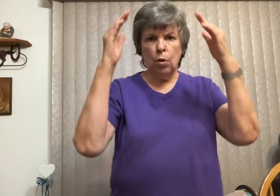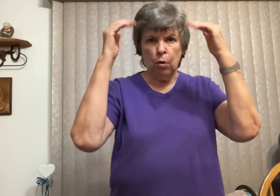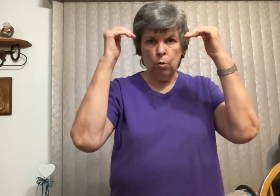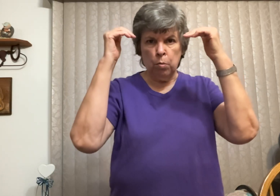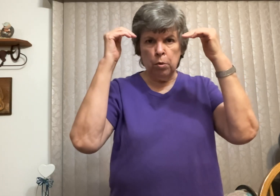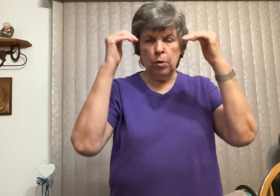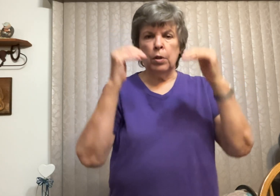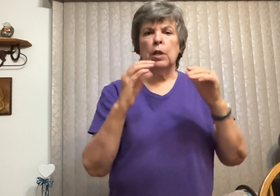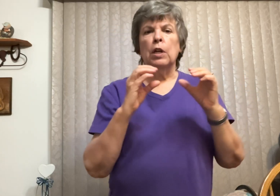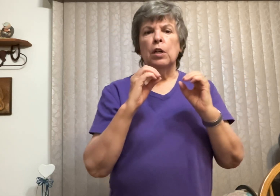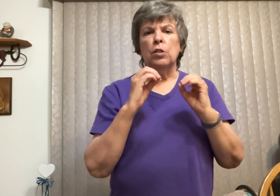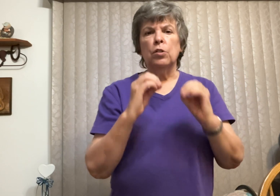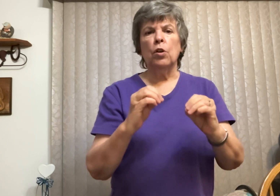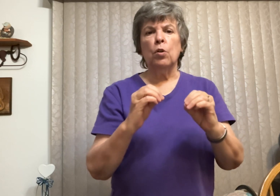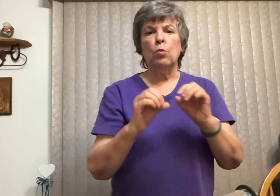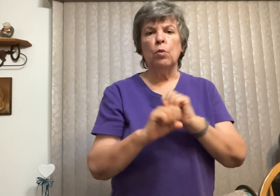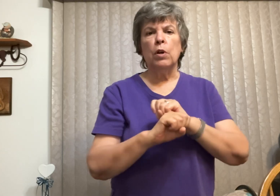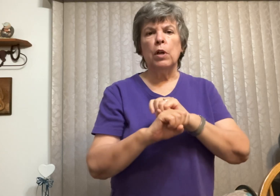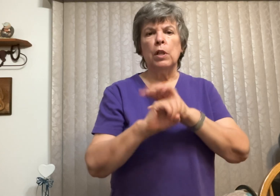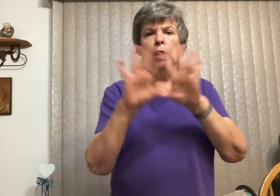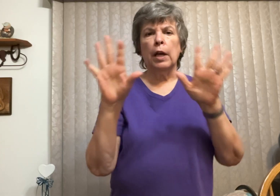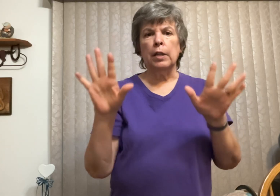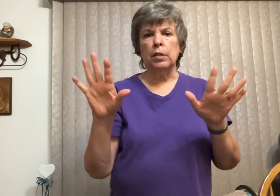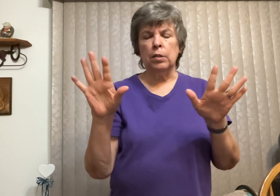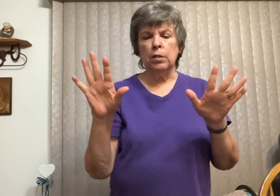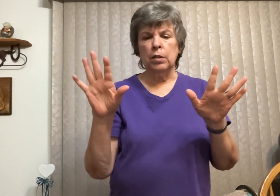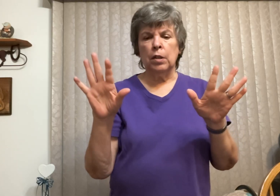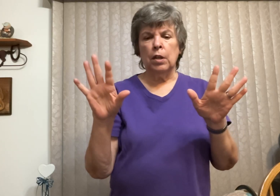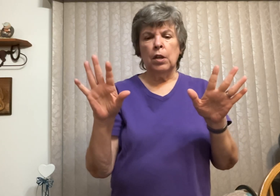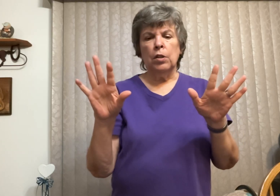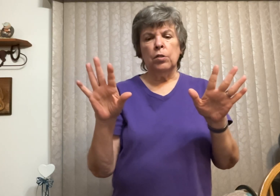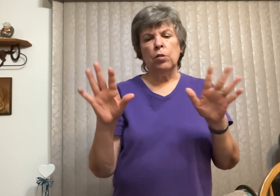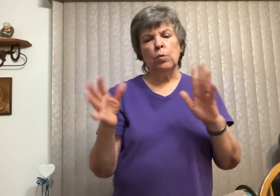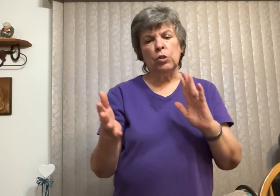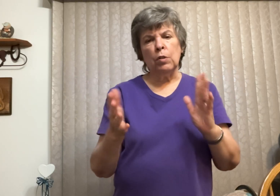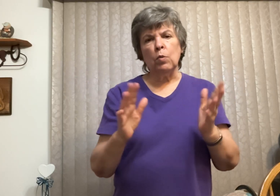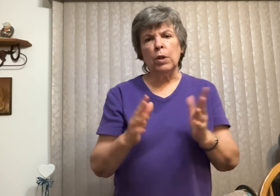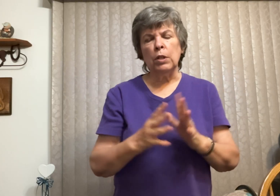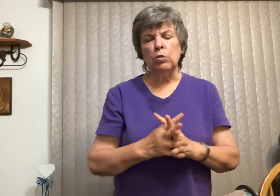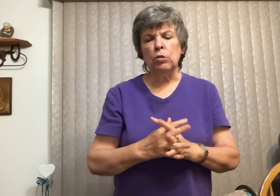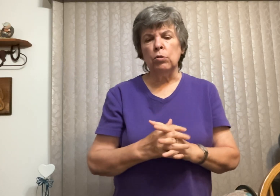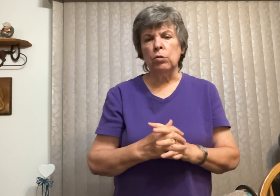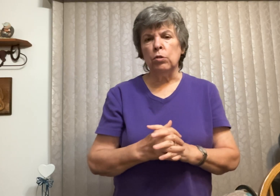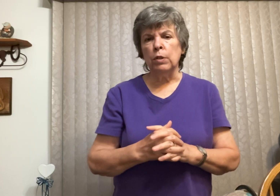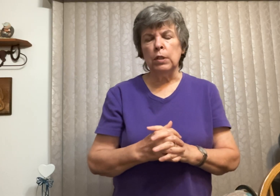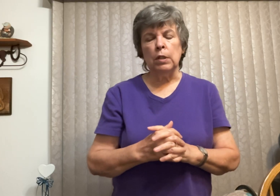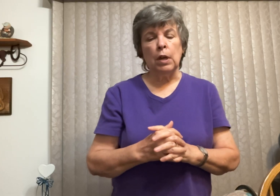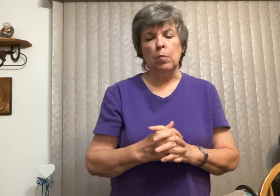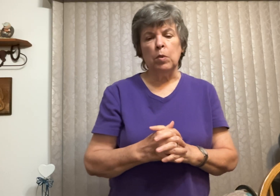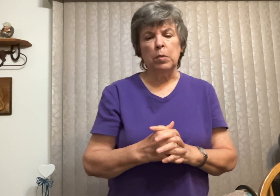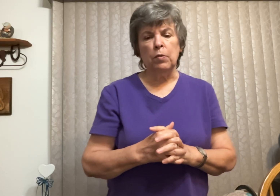hope, no light. So whichever way you choose to do it would be